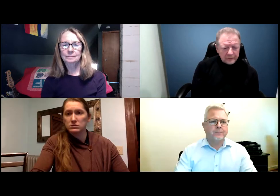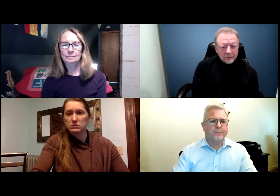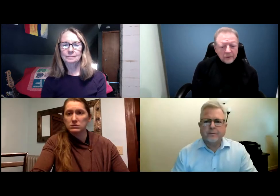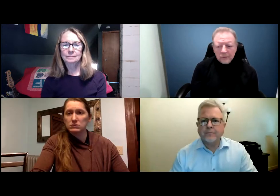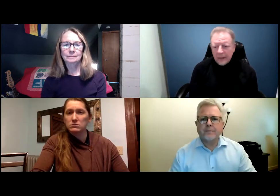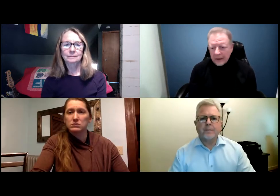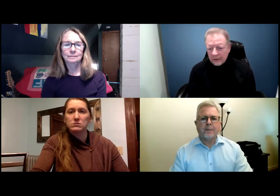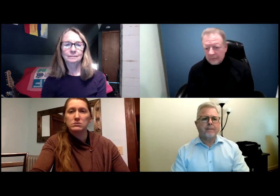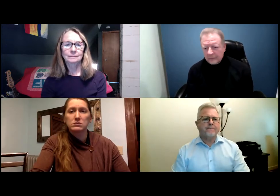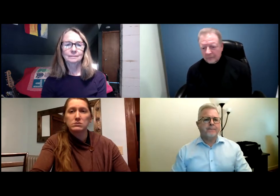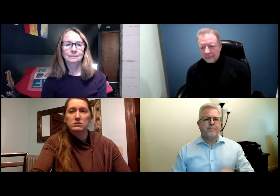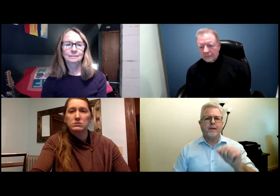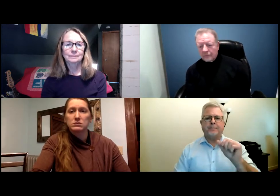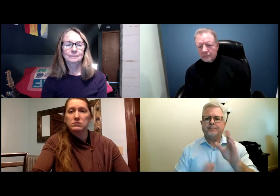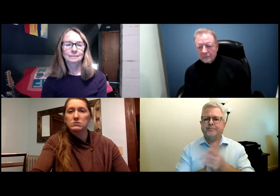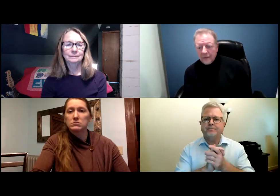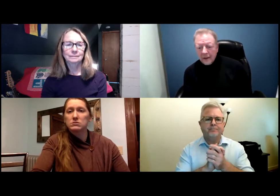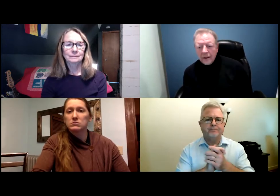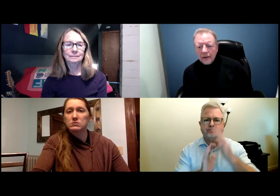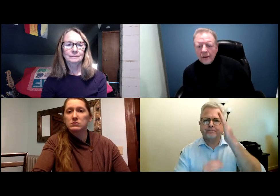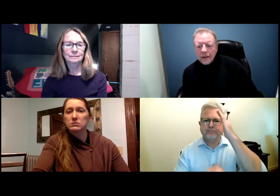you. Mike?